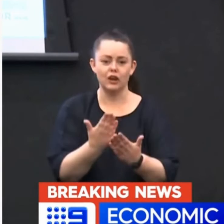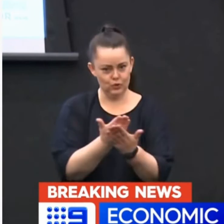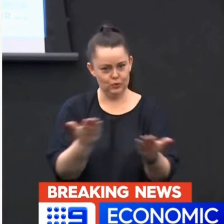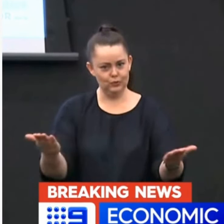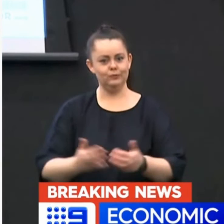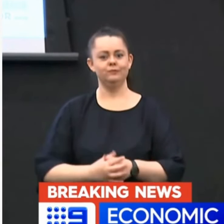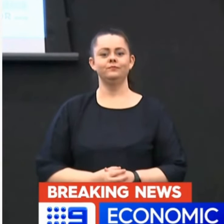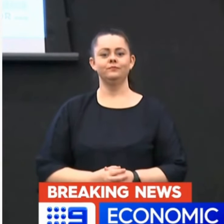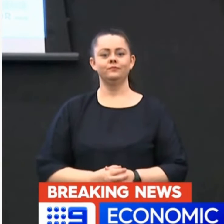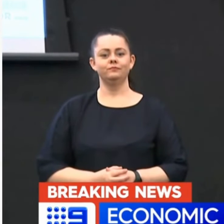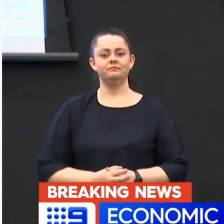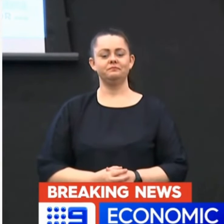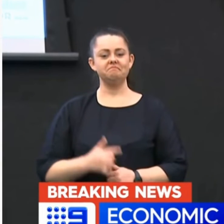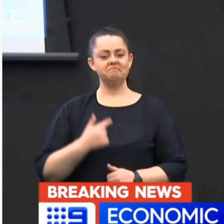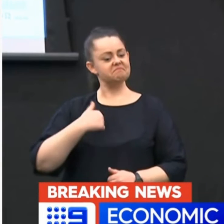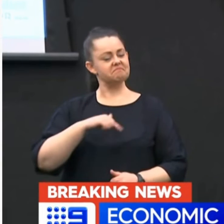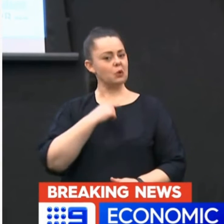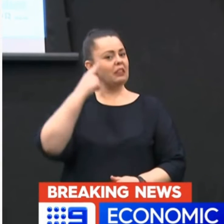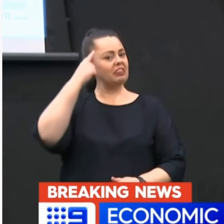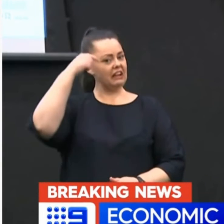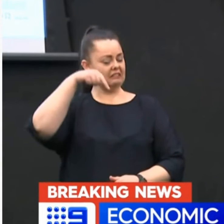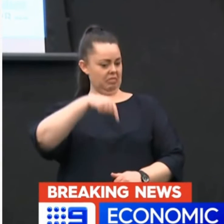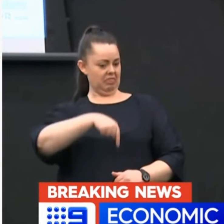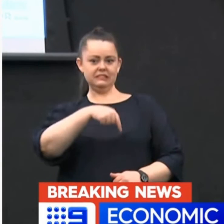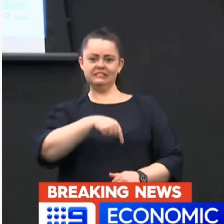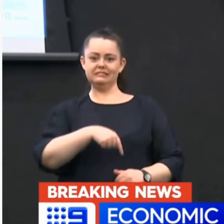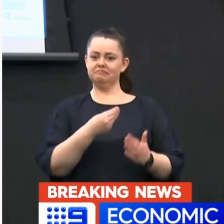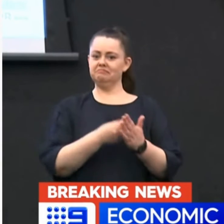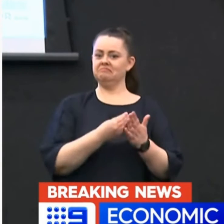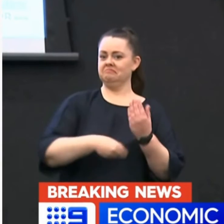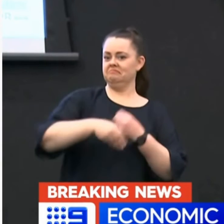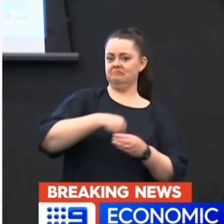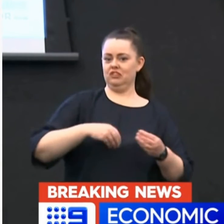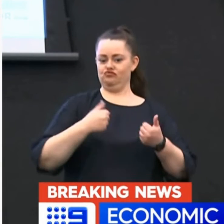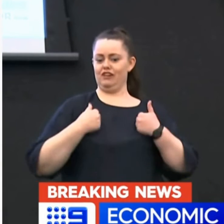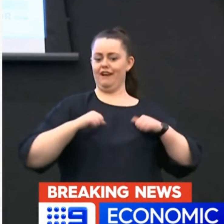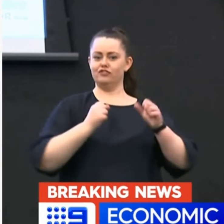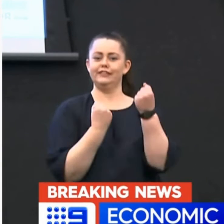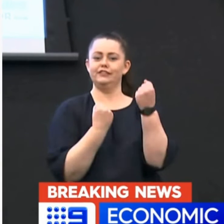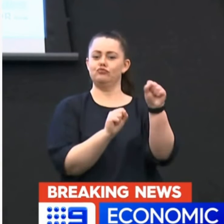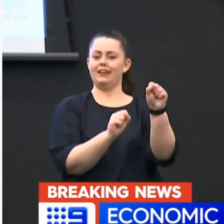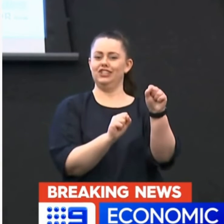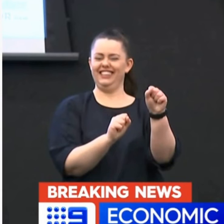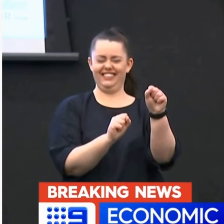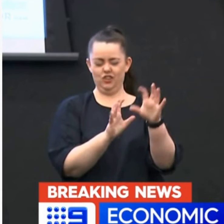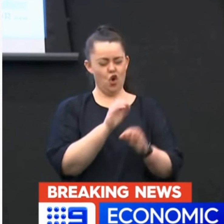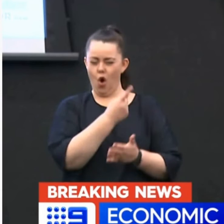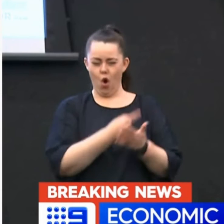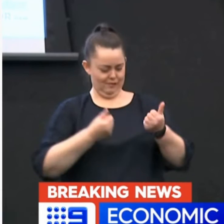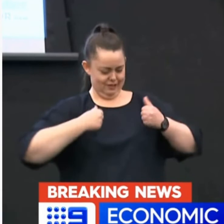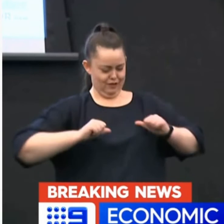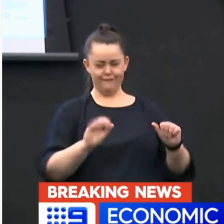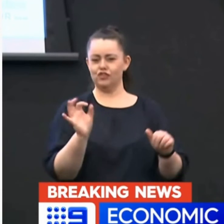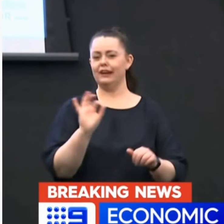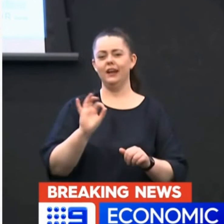and we believe that this economic recovery strategy won't just be about recovery, but it'll make New South Wales a much stronger place